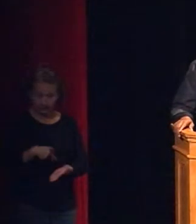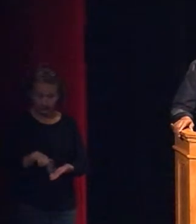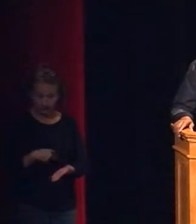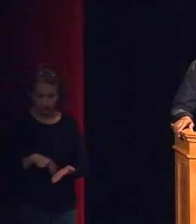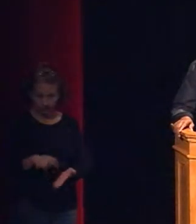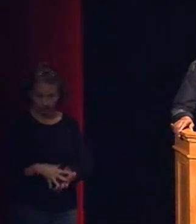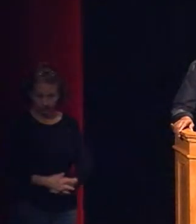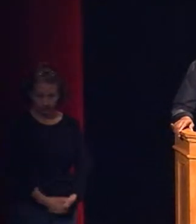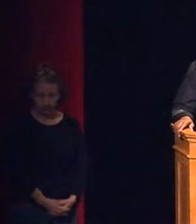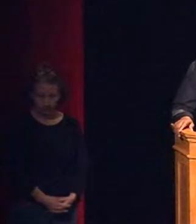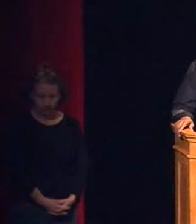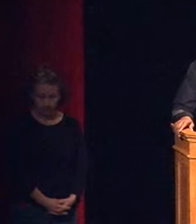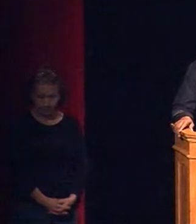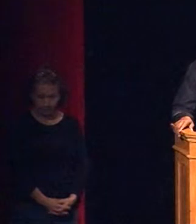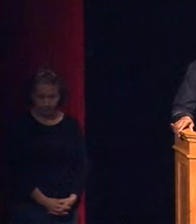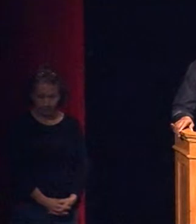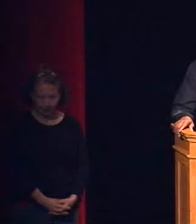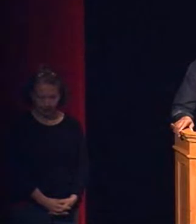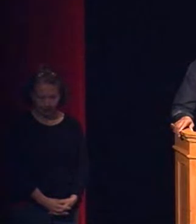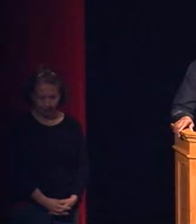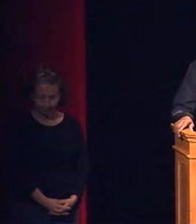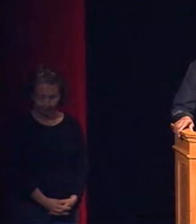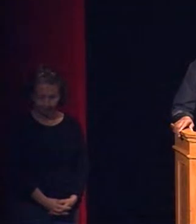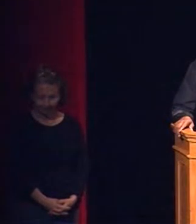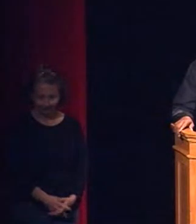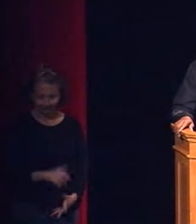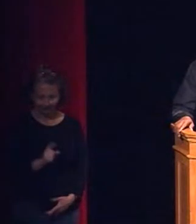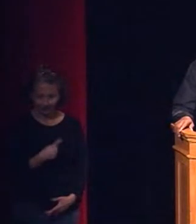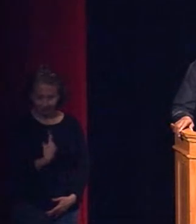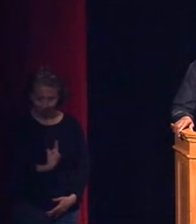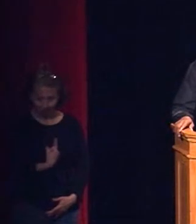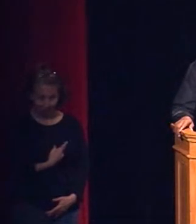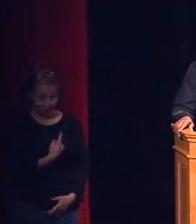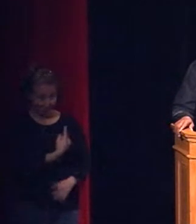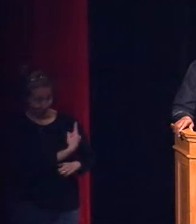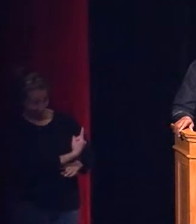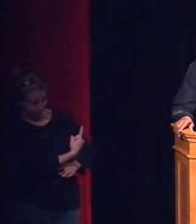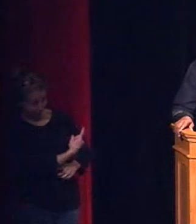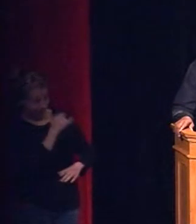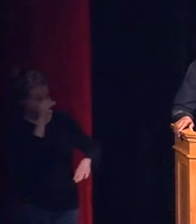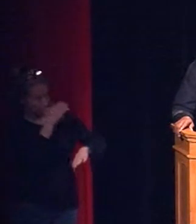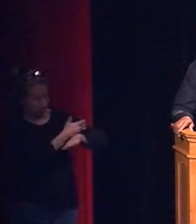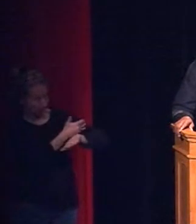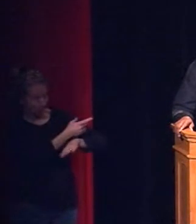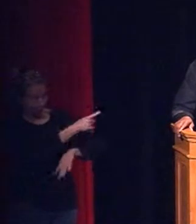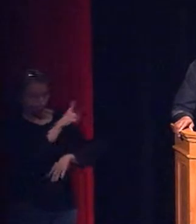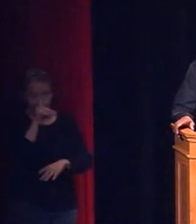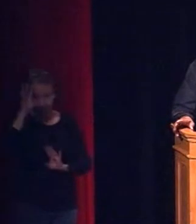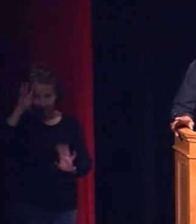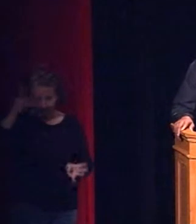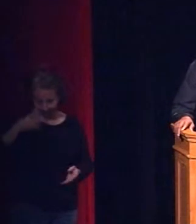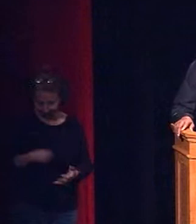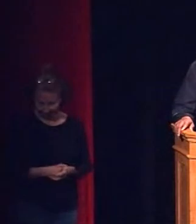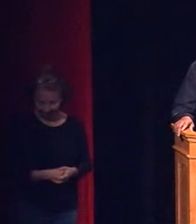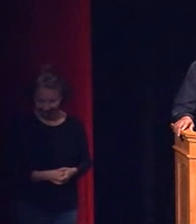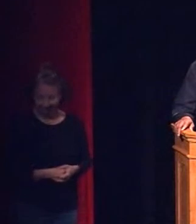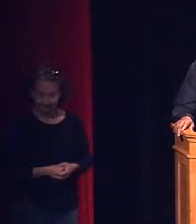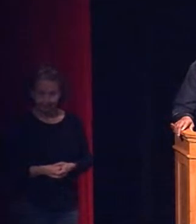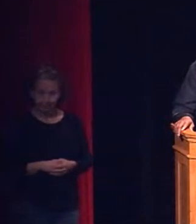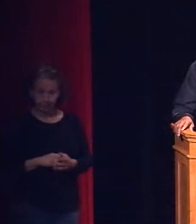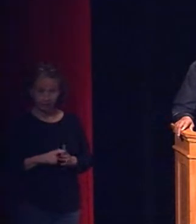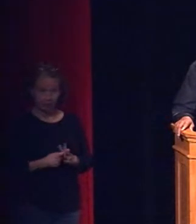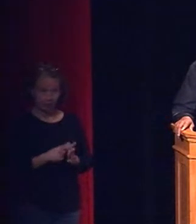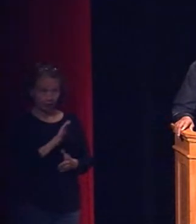that we're going to do is a solo that my daughter has designed, and she starts